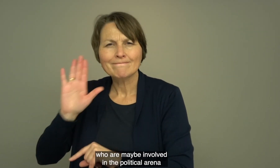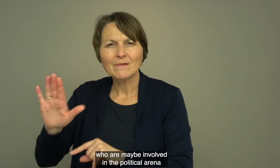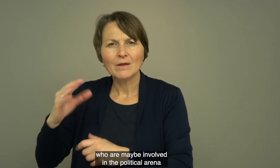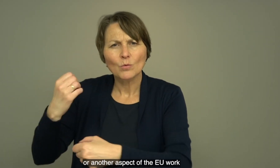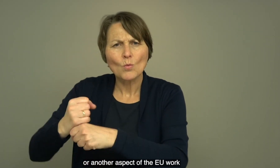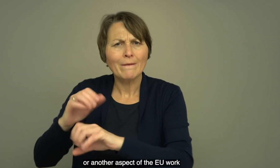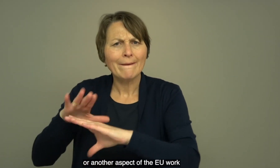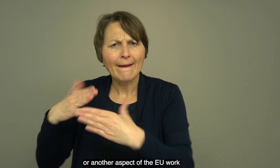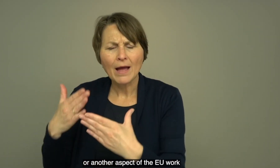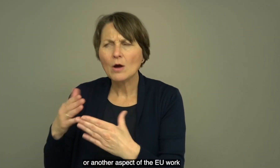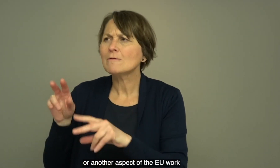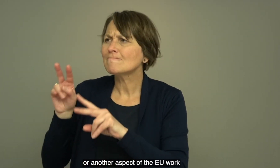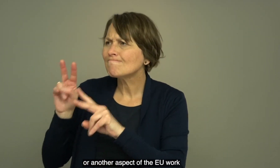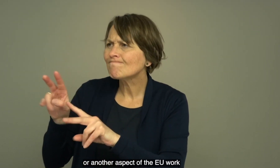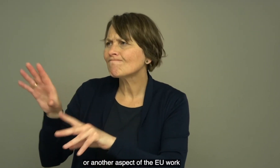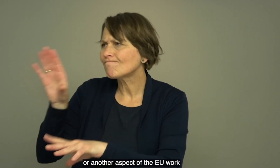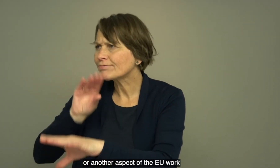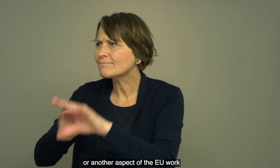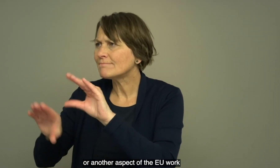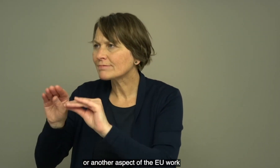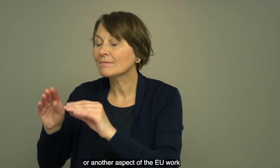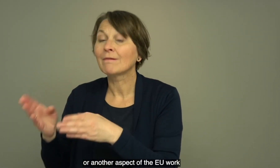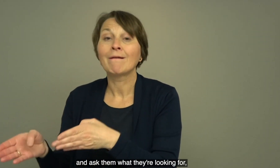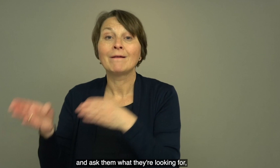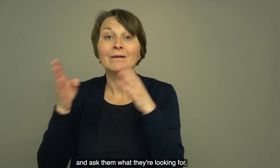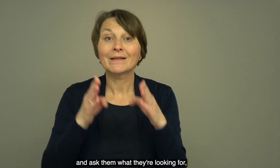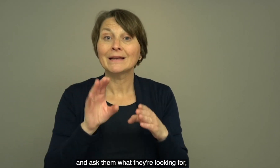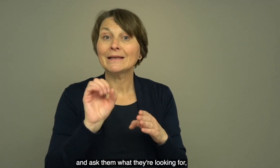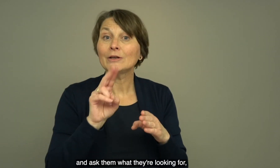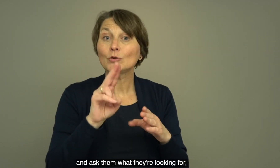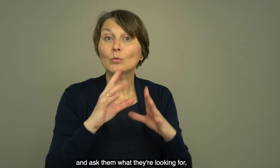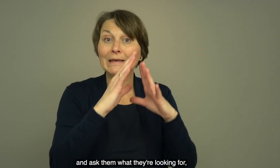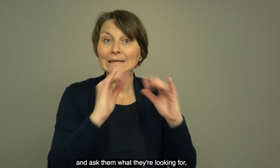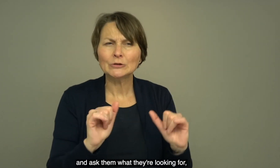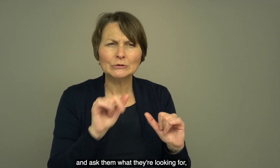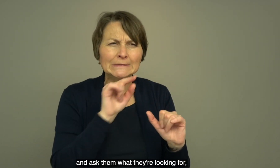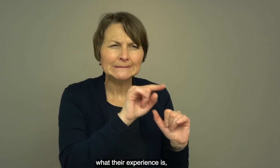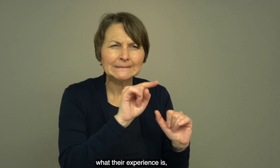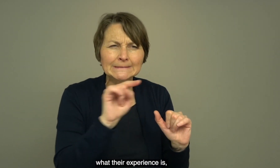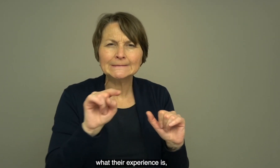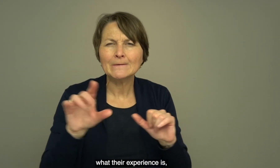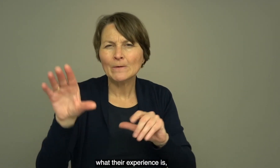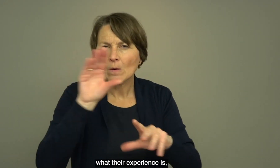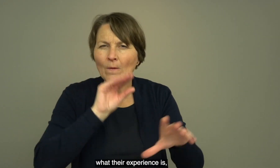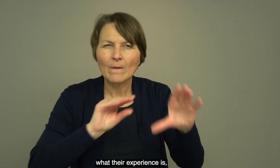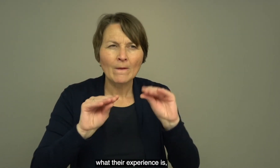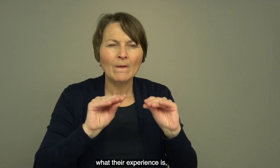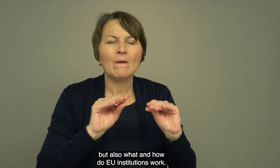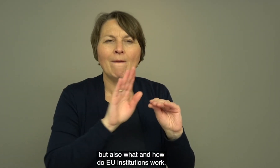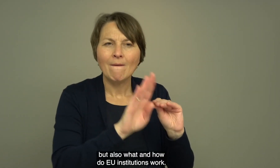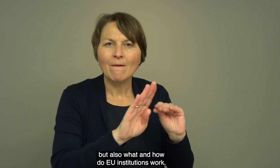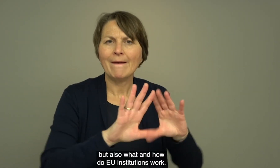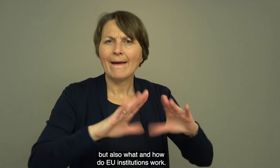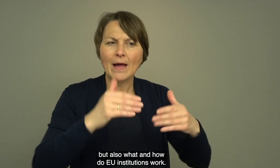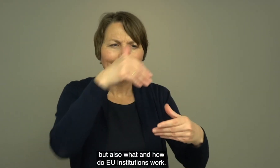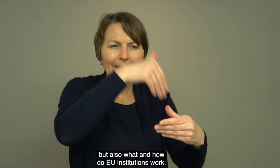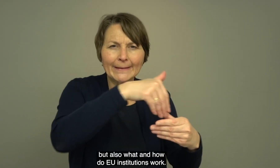arena or another aspect of the EU work, and ask them what they're looking for, what their experience is, but also